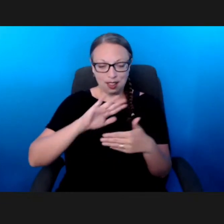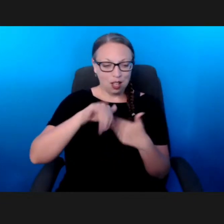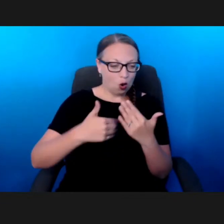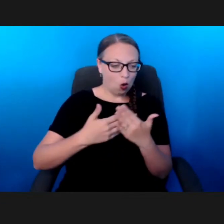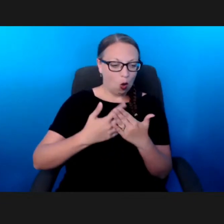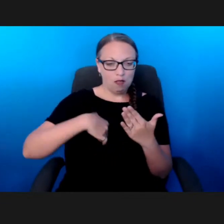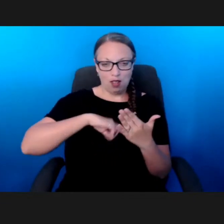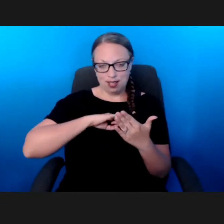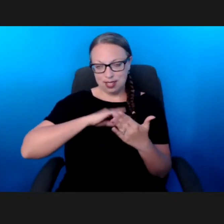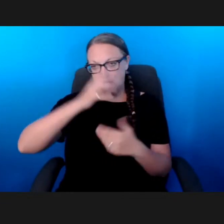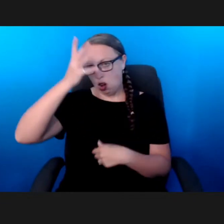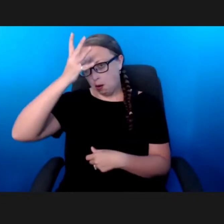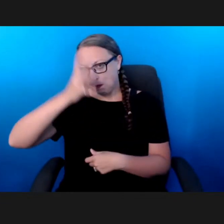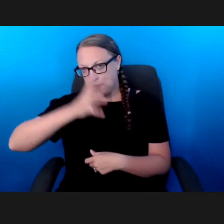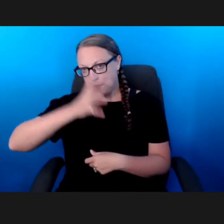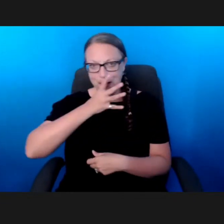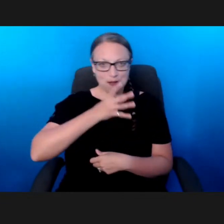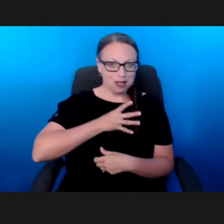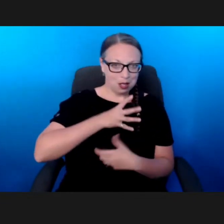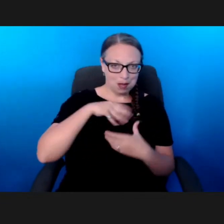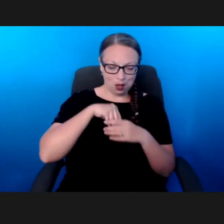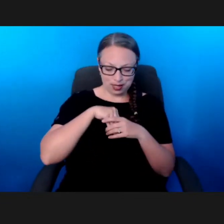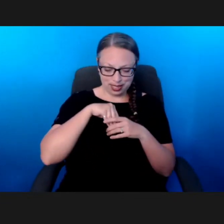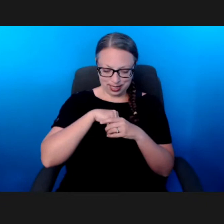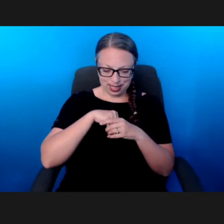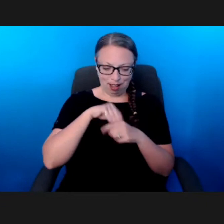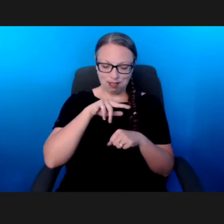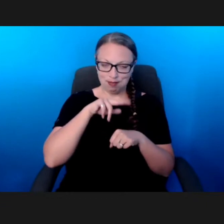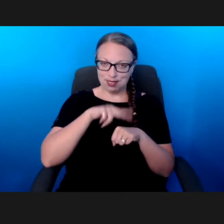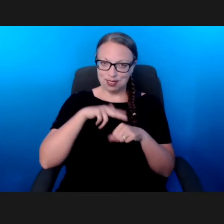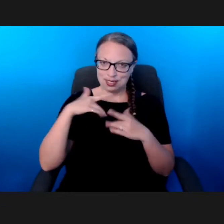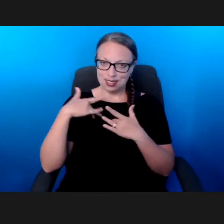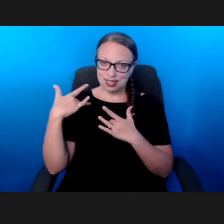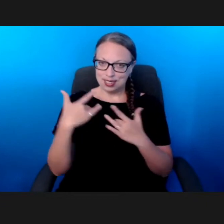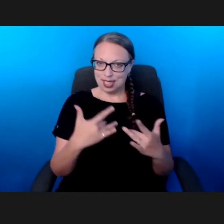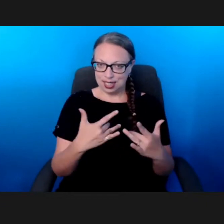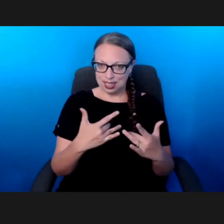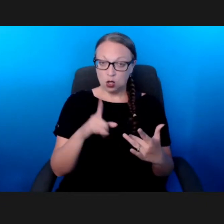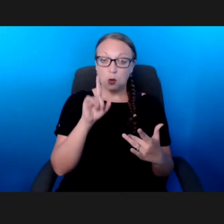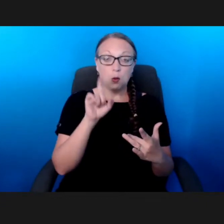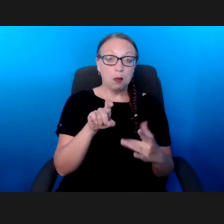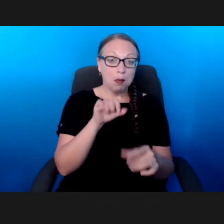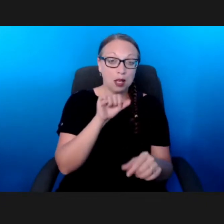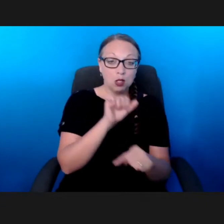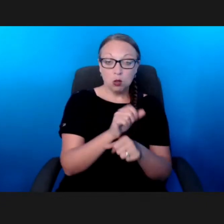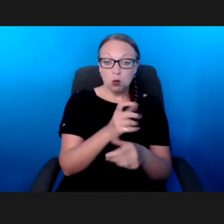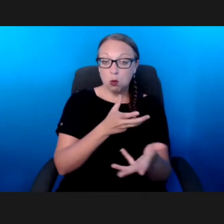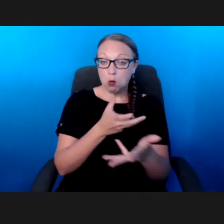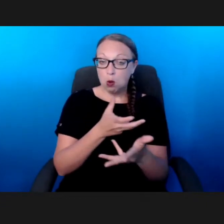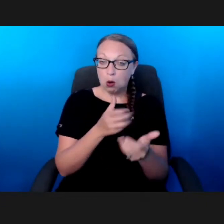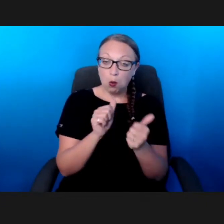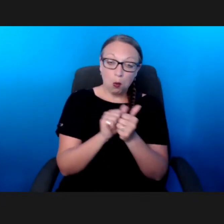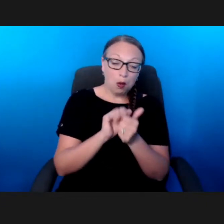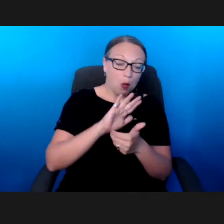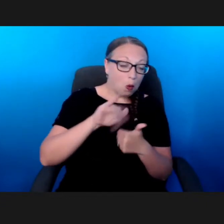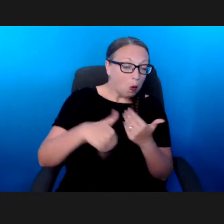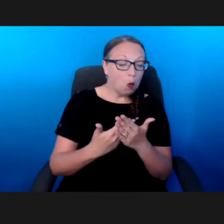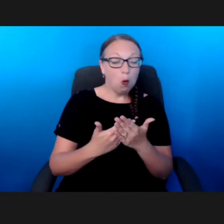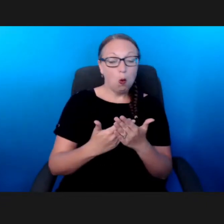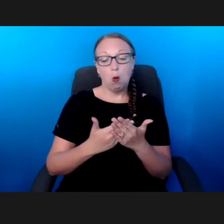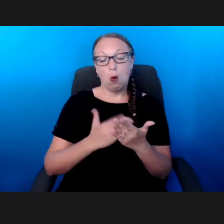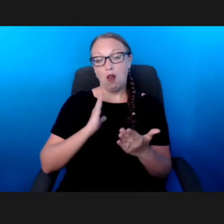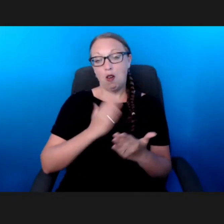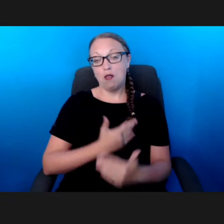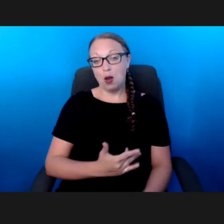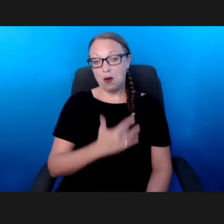male and our female inner natures, must work with all of our heart to come to terms